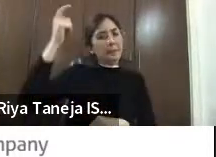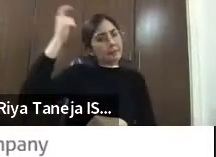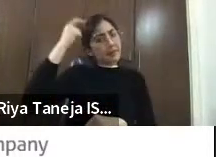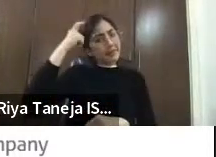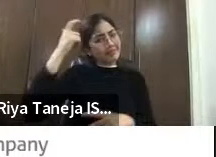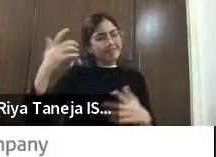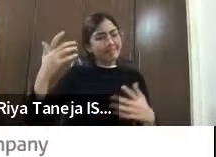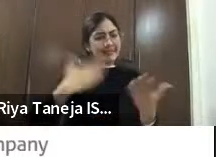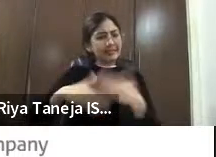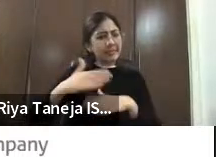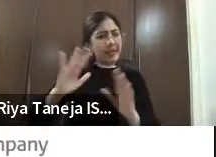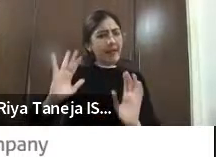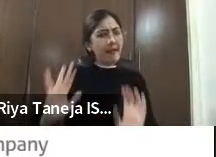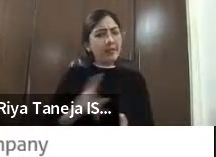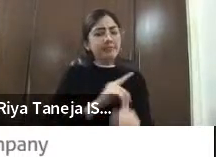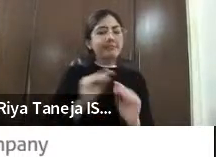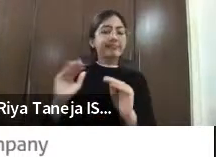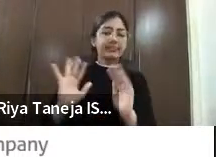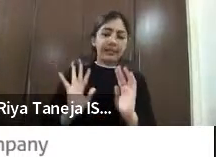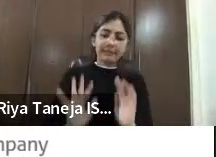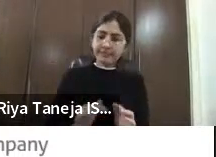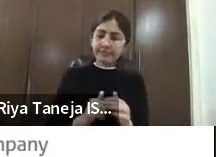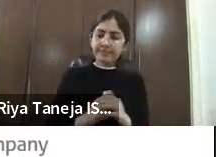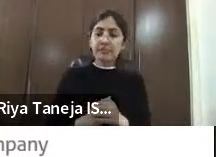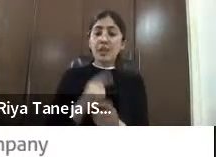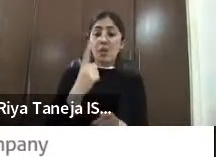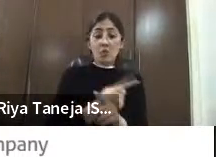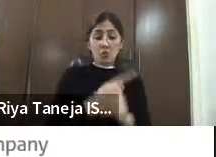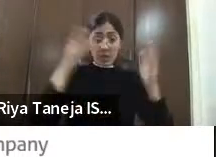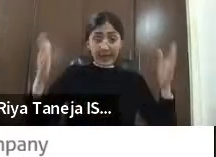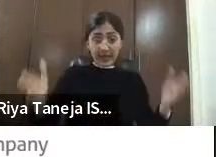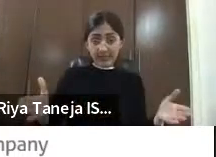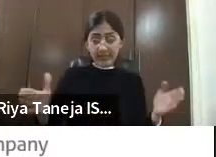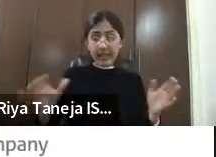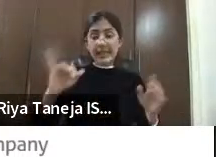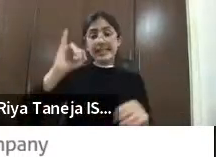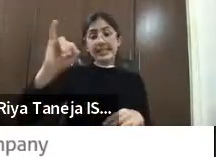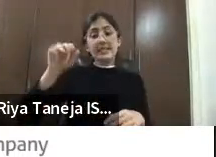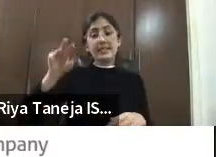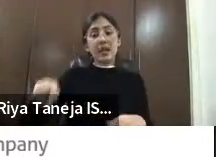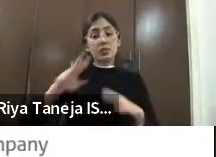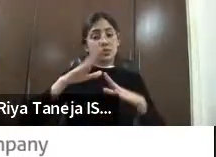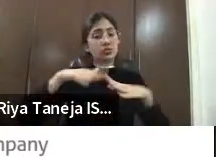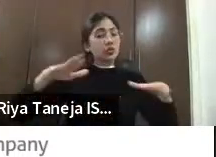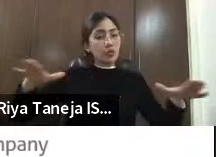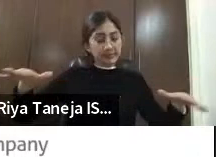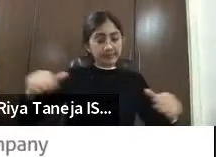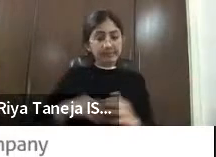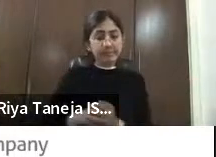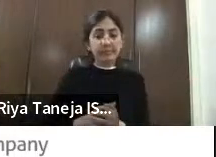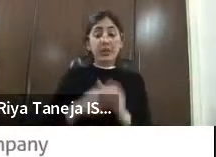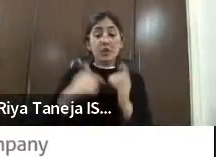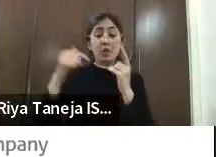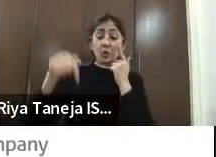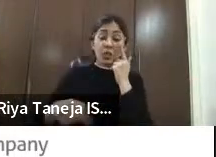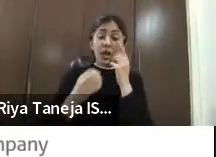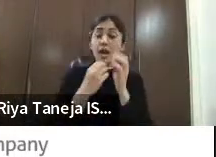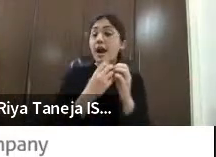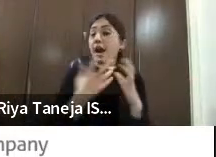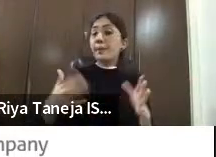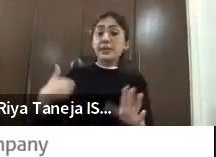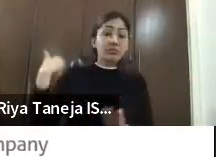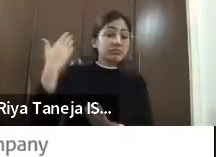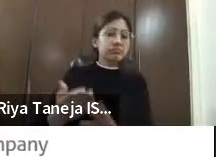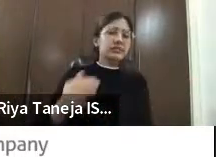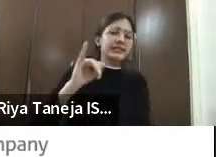disabilities. Annually, 6,000 children, and to date, more than 61,000 children